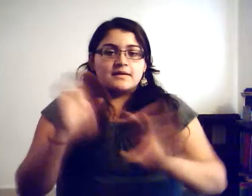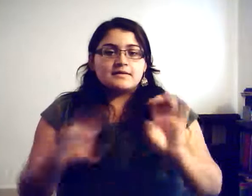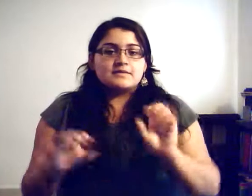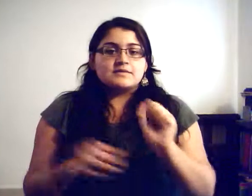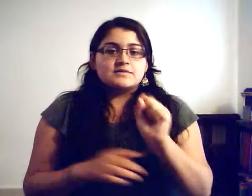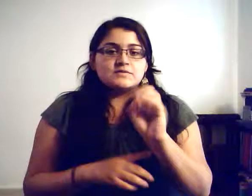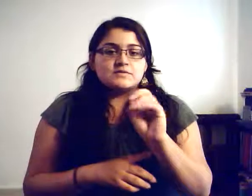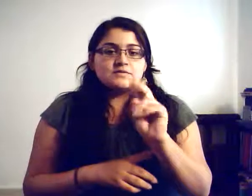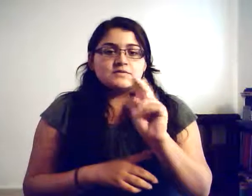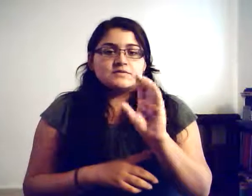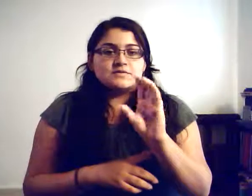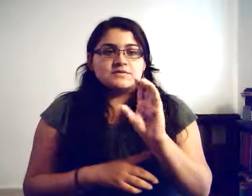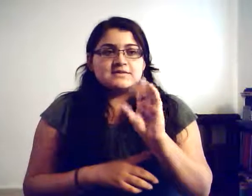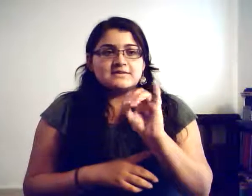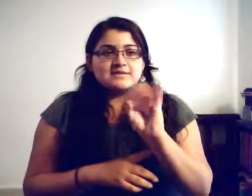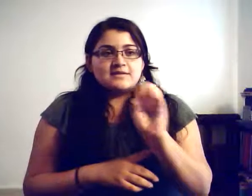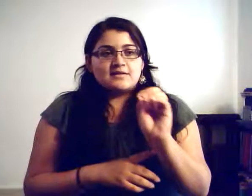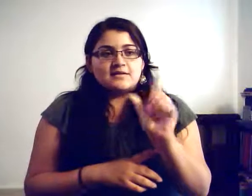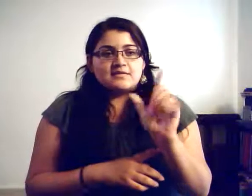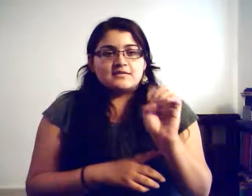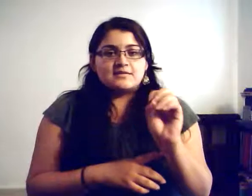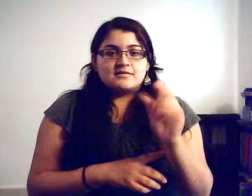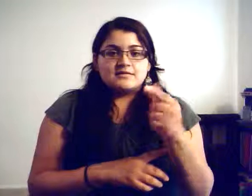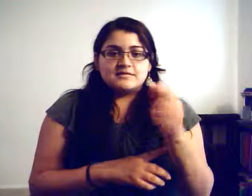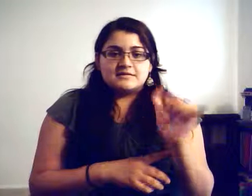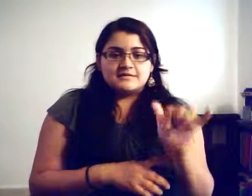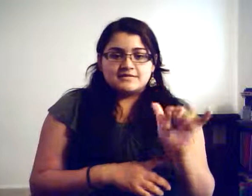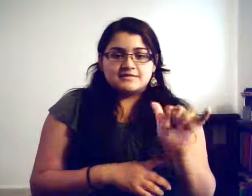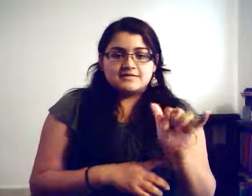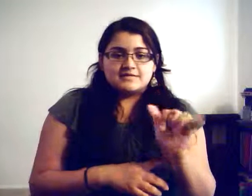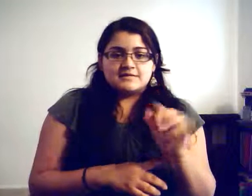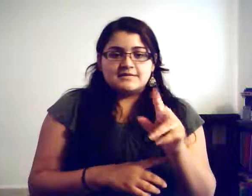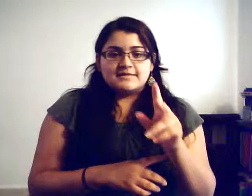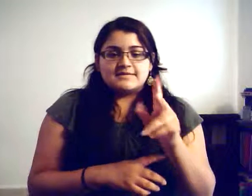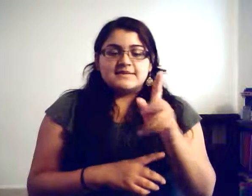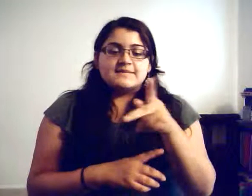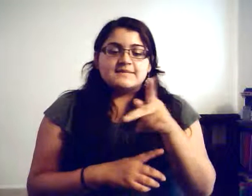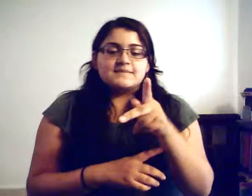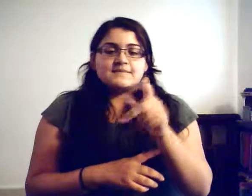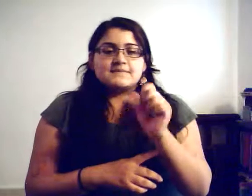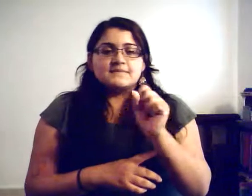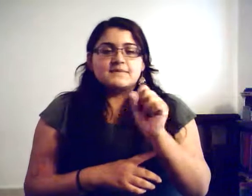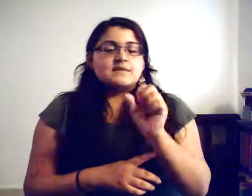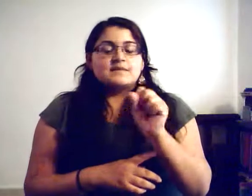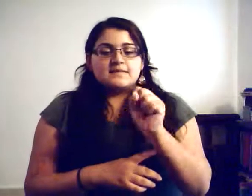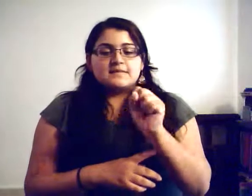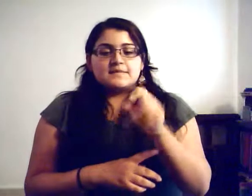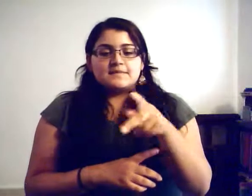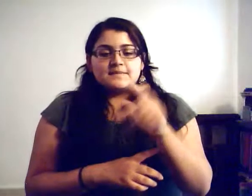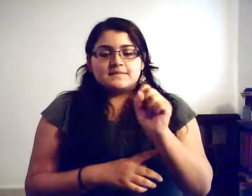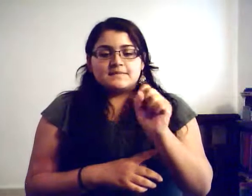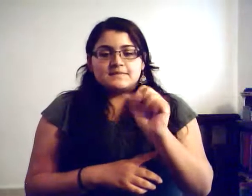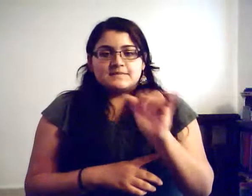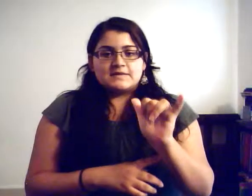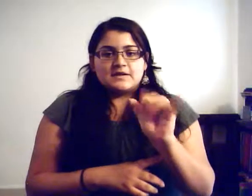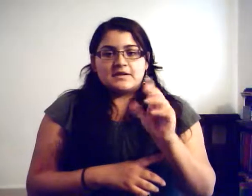psychology, literature, history, and I arranged my course syllabus into those sections with equal amount of time